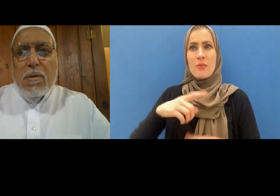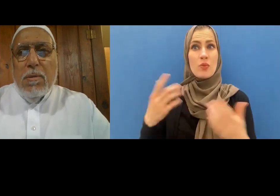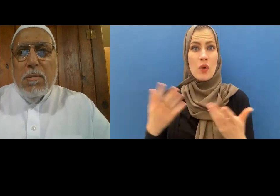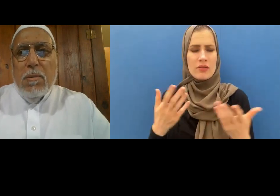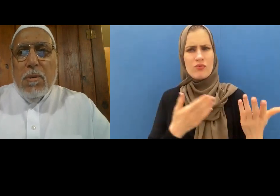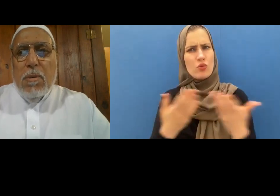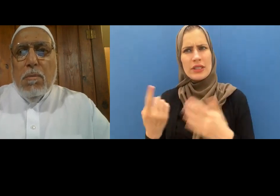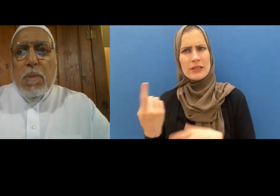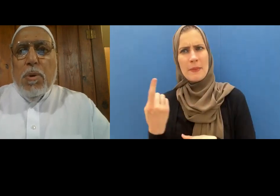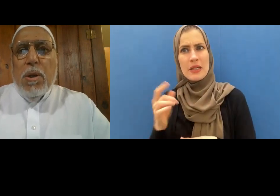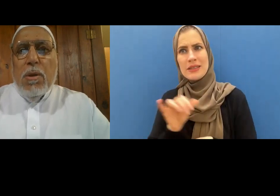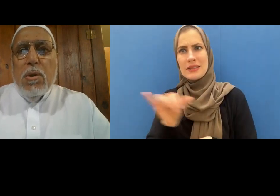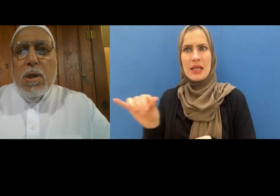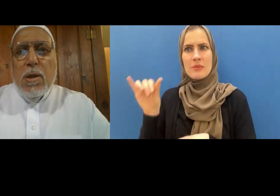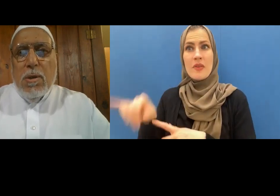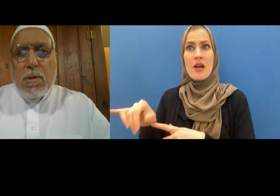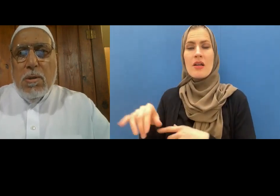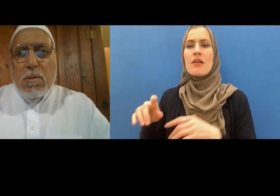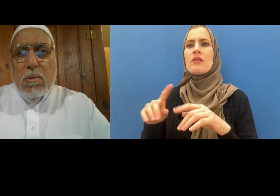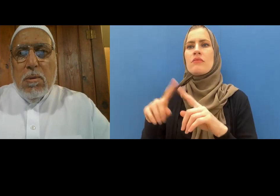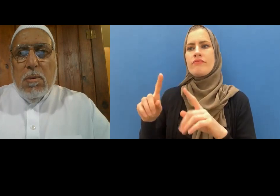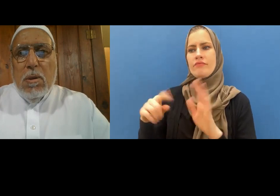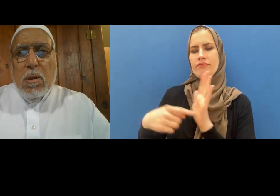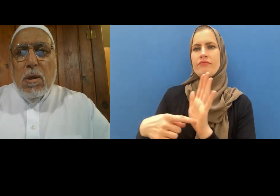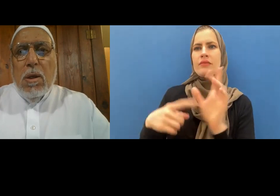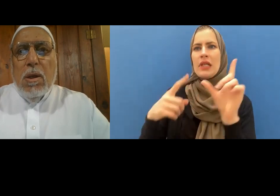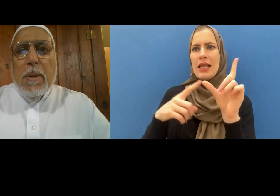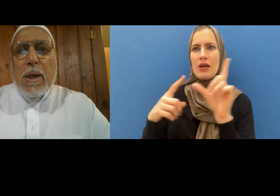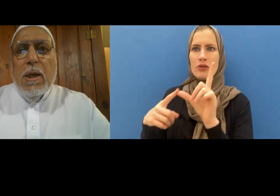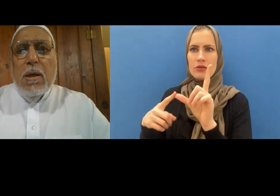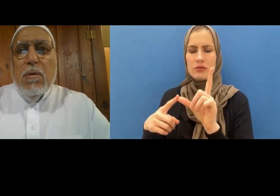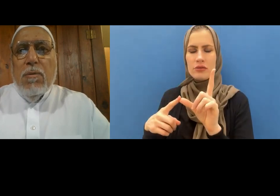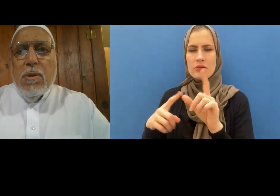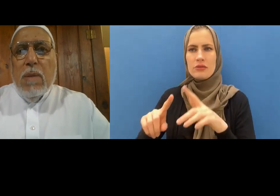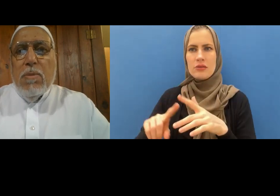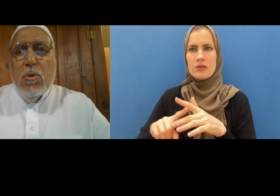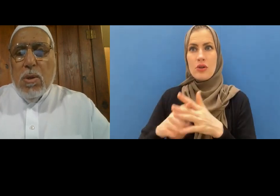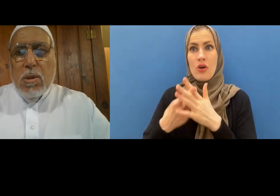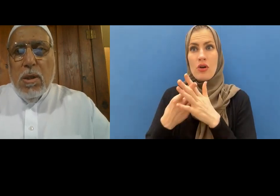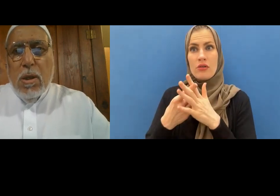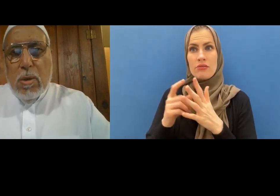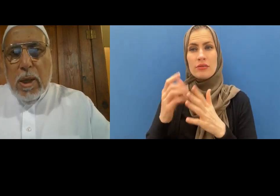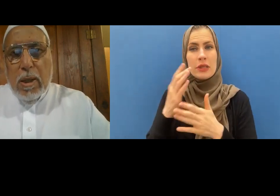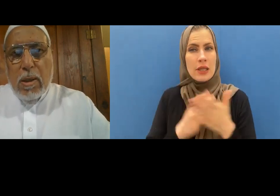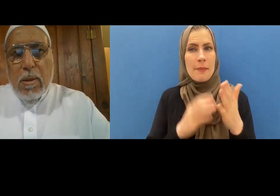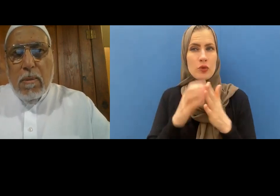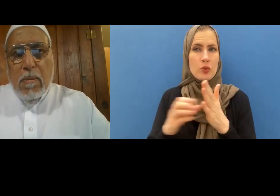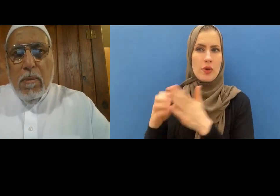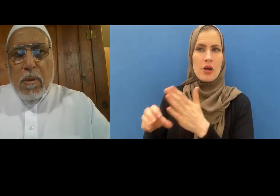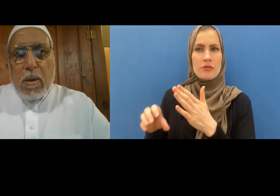it. By putting those letters in the beginning of some surahs in the